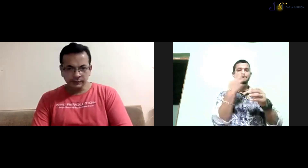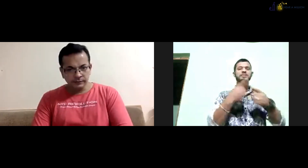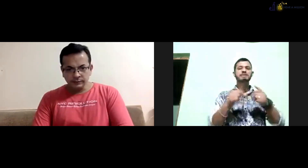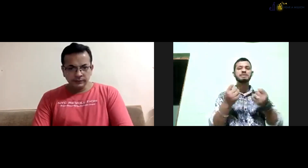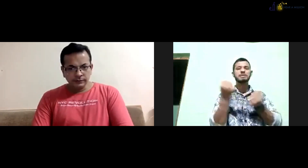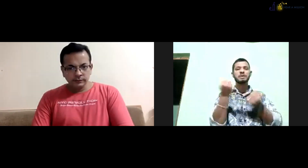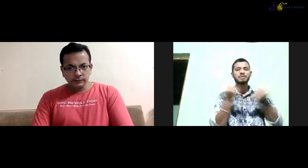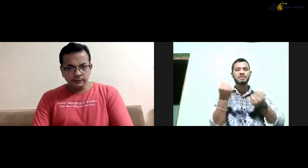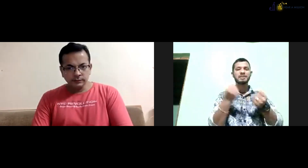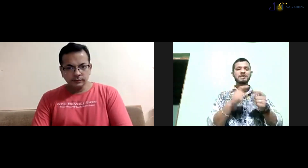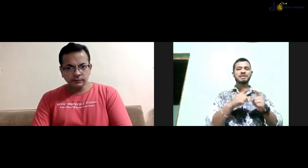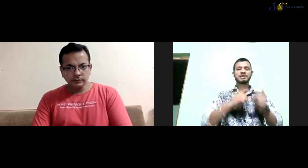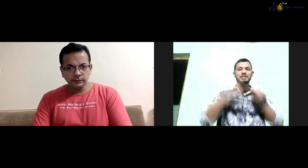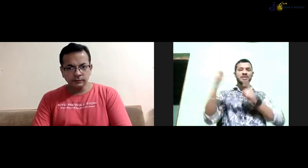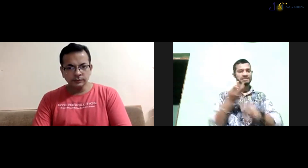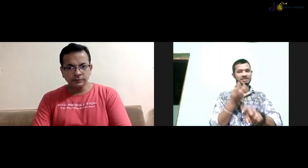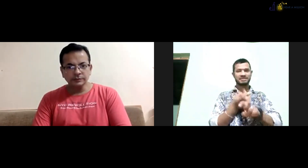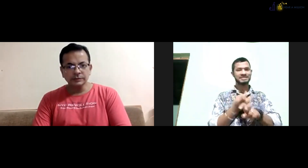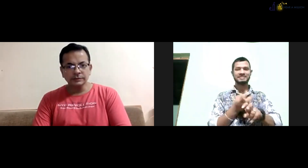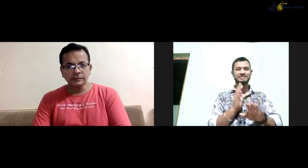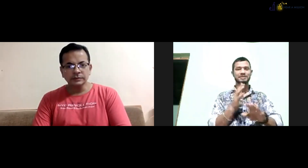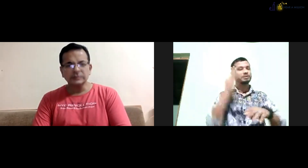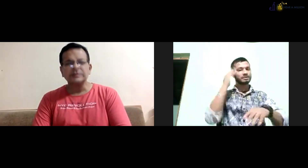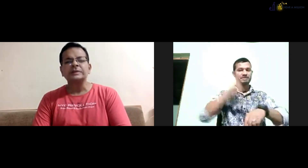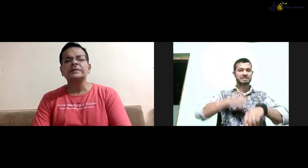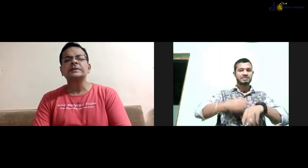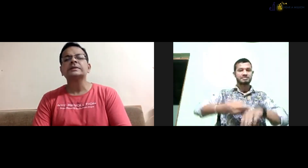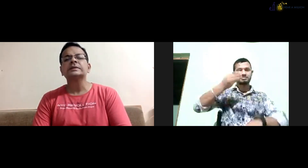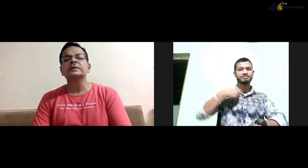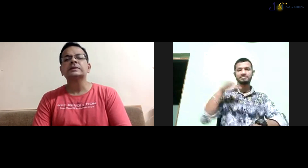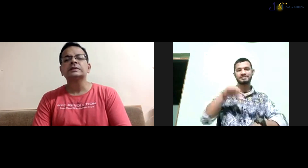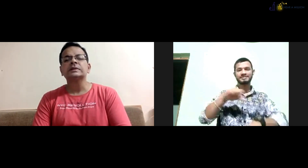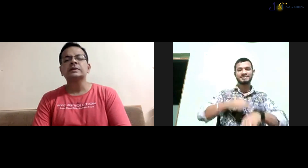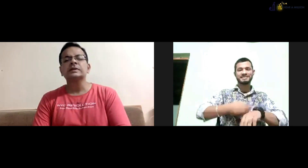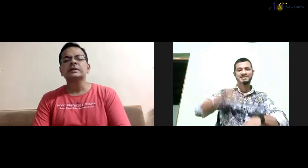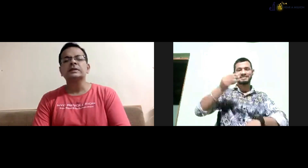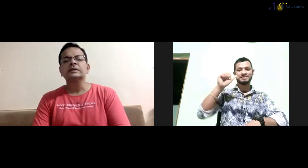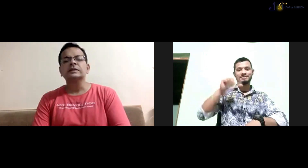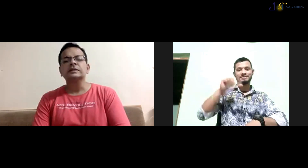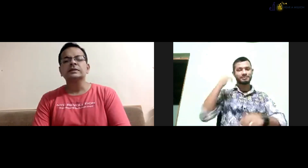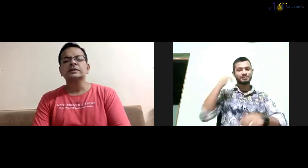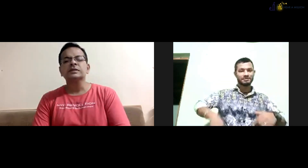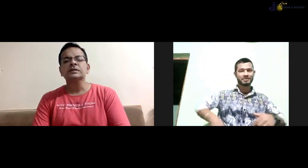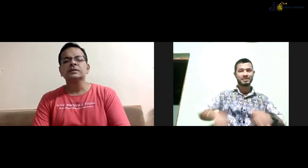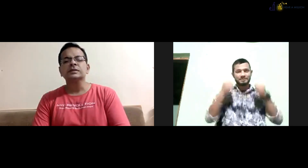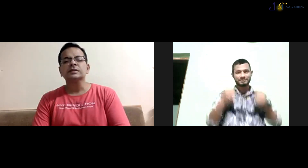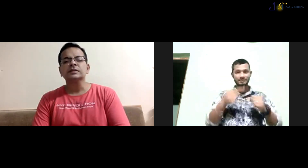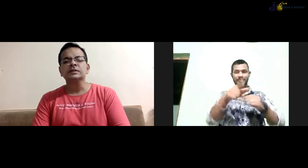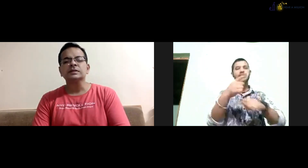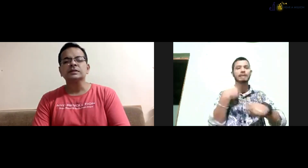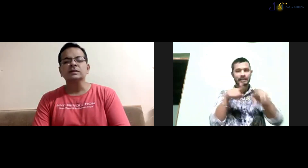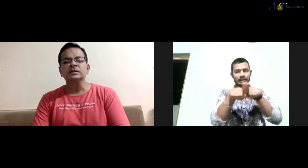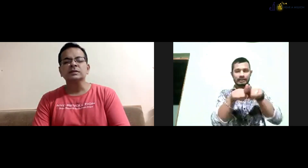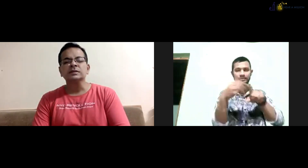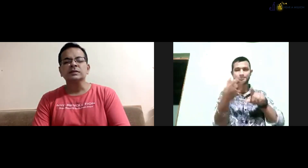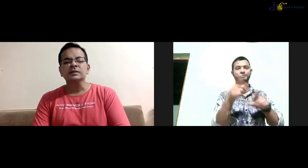Yes. So I'm involved in many organizations like as it is difficult to me travel by bus. So it is